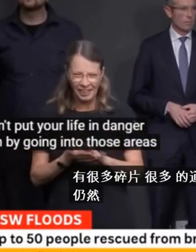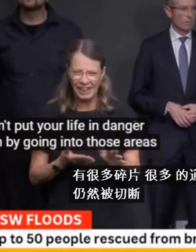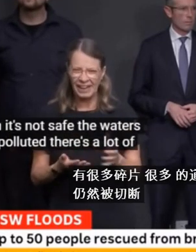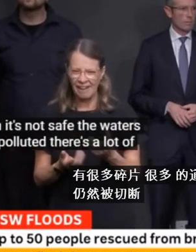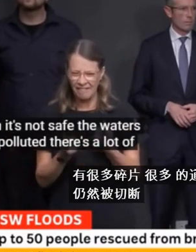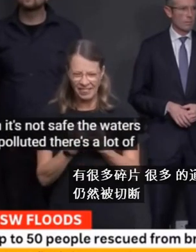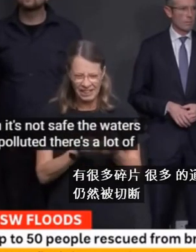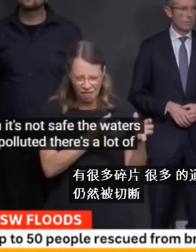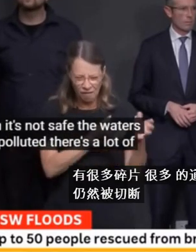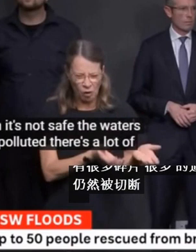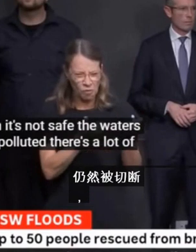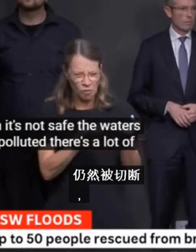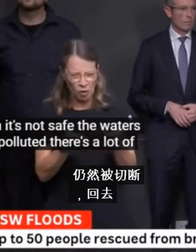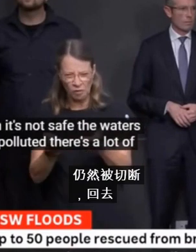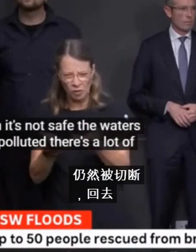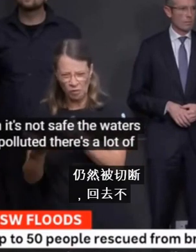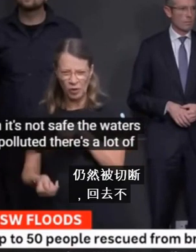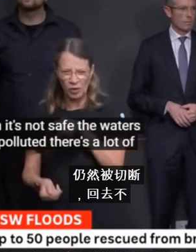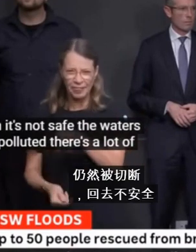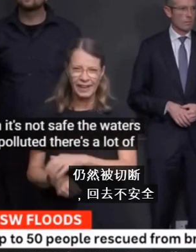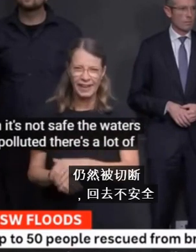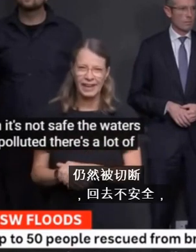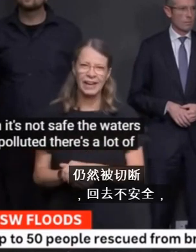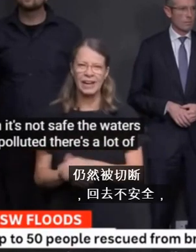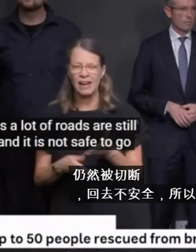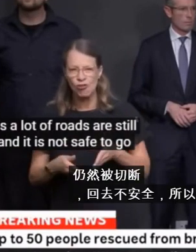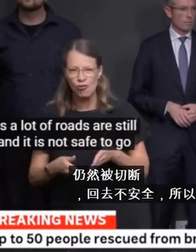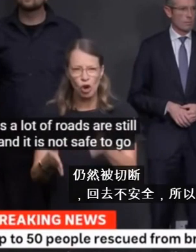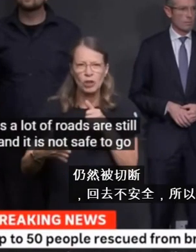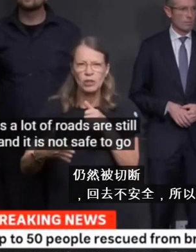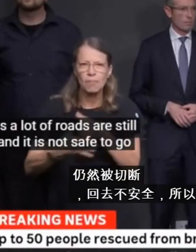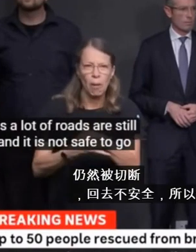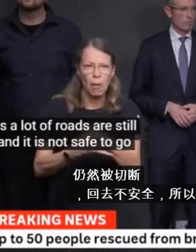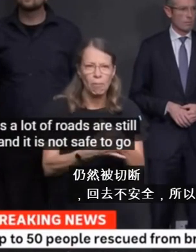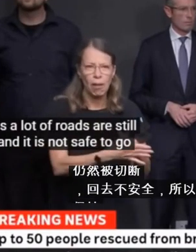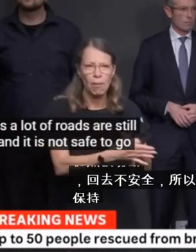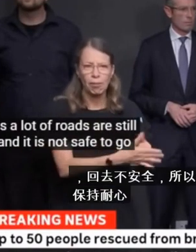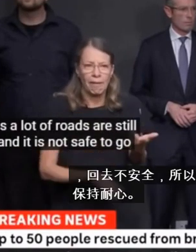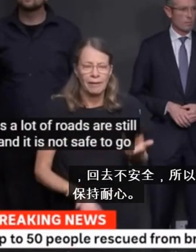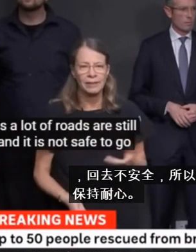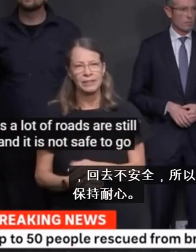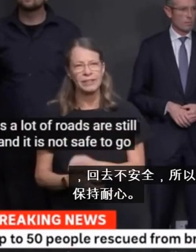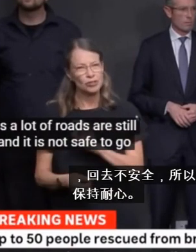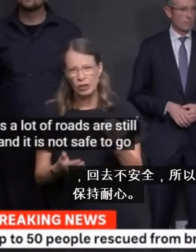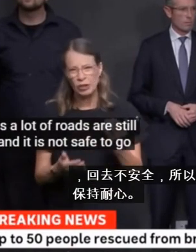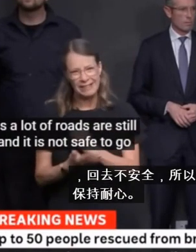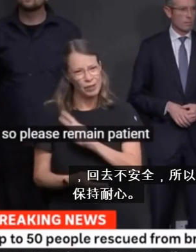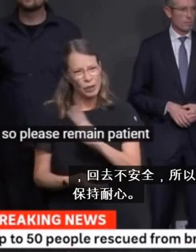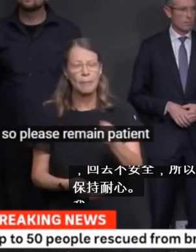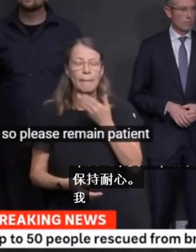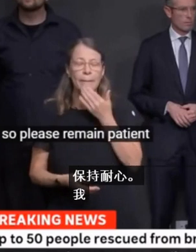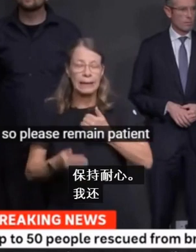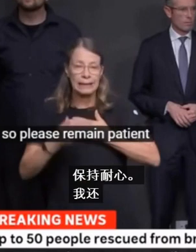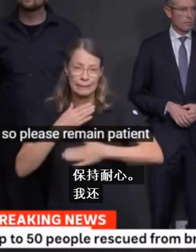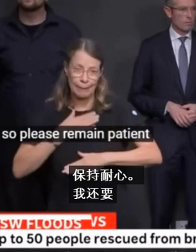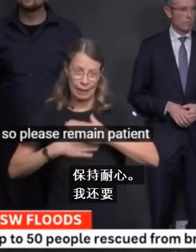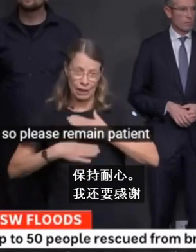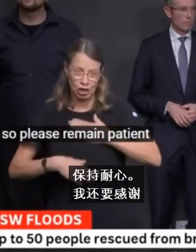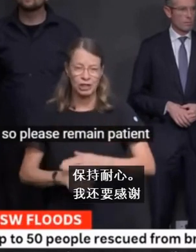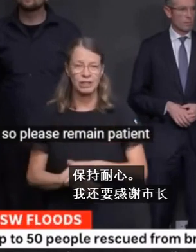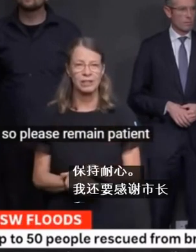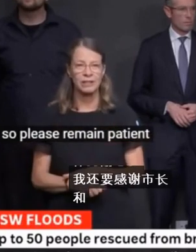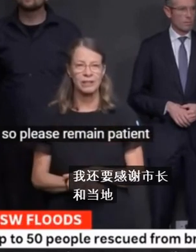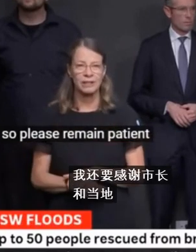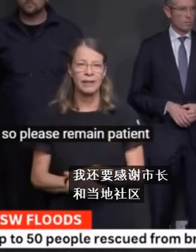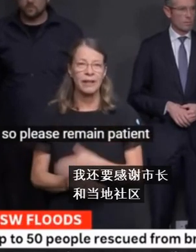roads are still cut, and it is not safe to go back. So please remain patient. I'd like to thank also